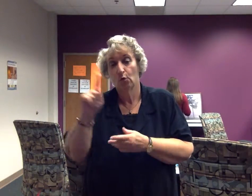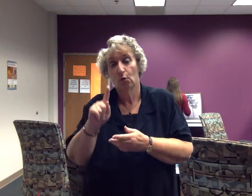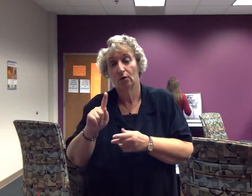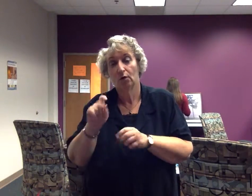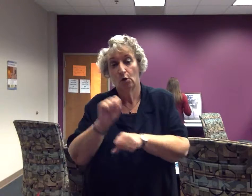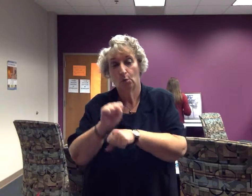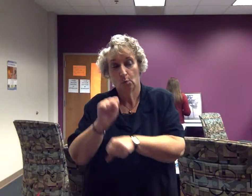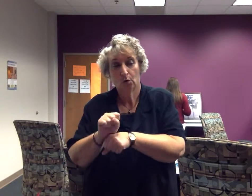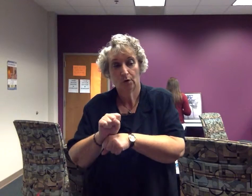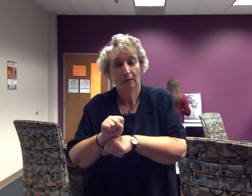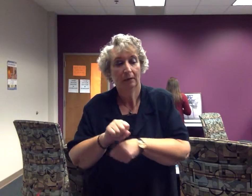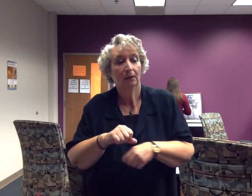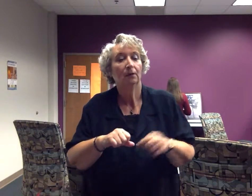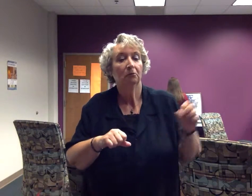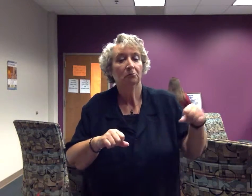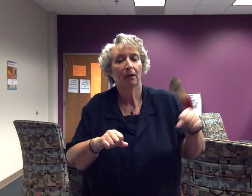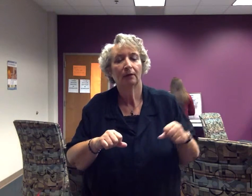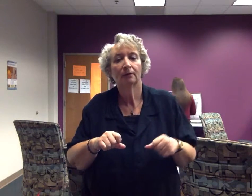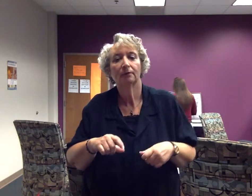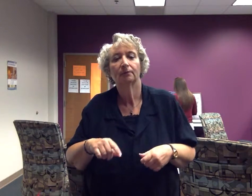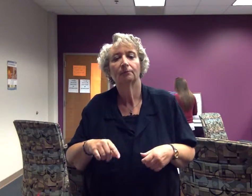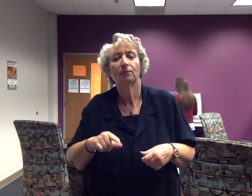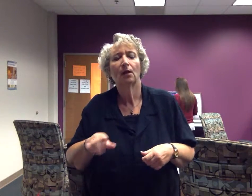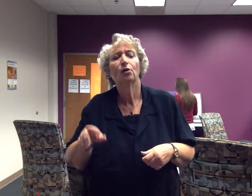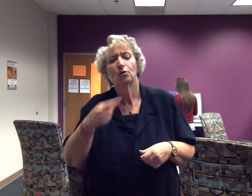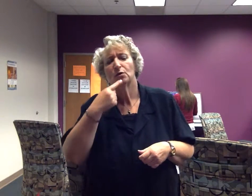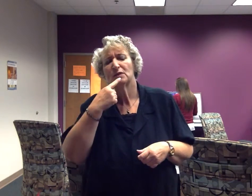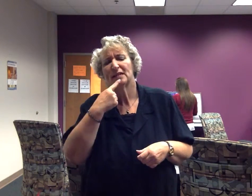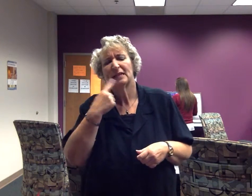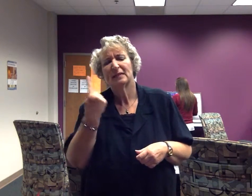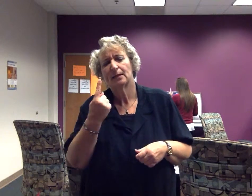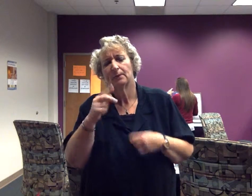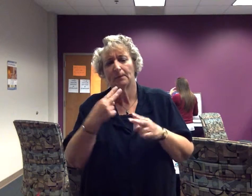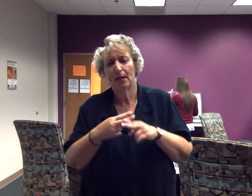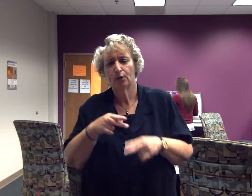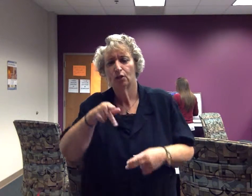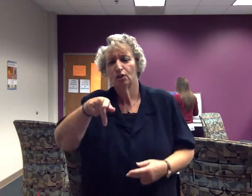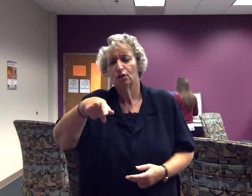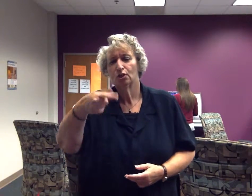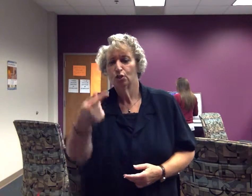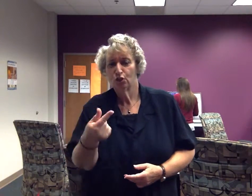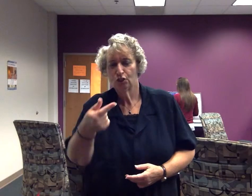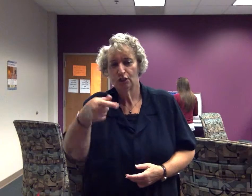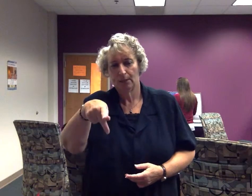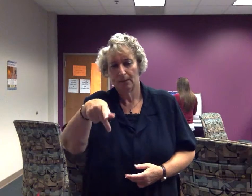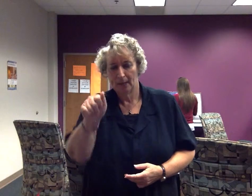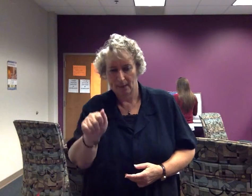would the government have a GPA component to the Hope Scholarship? Why would they want you to keep your GPA at a certain level?